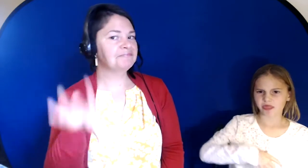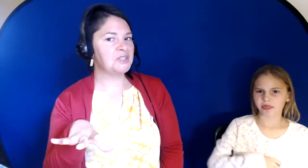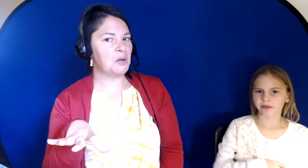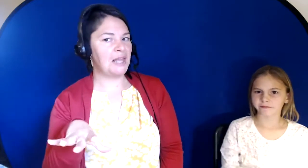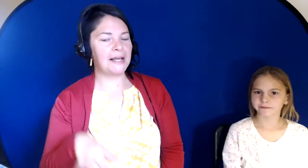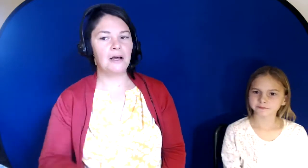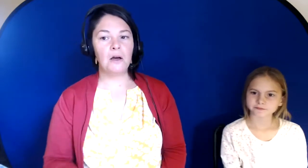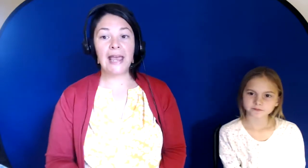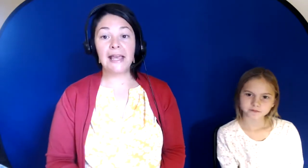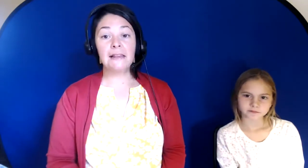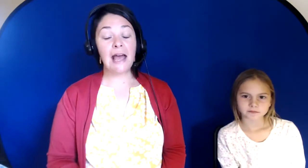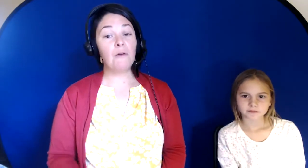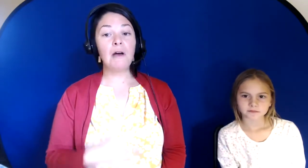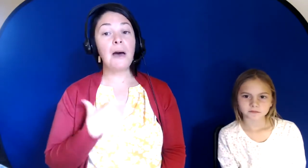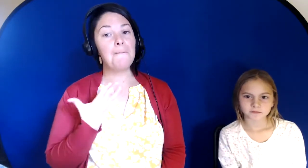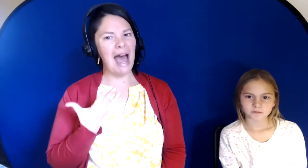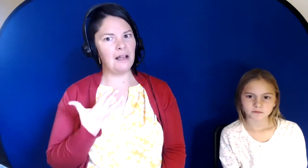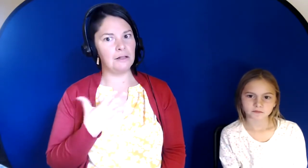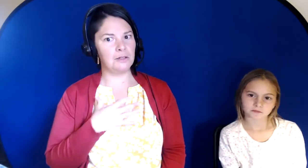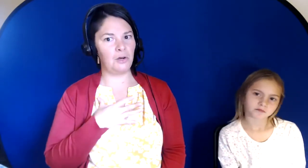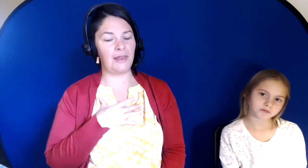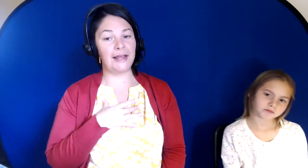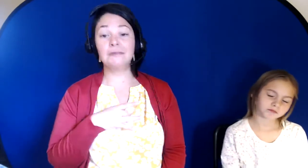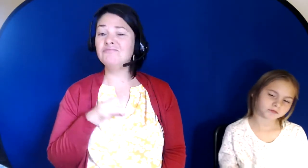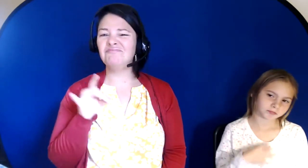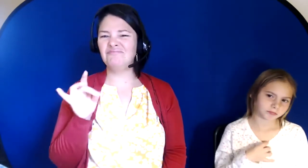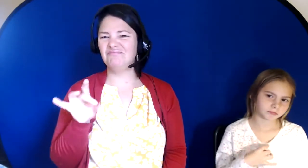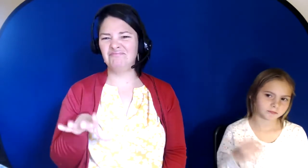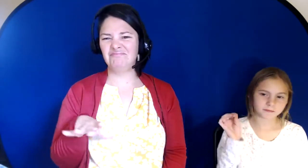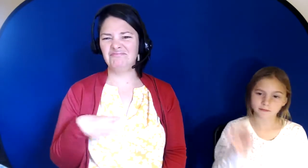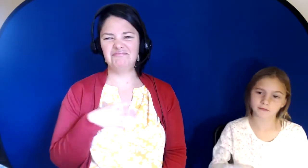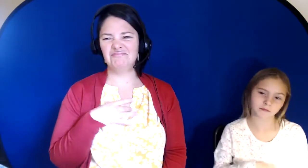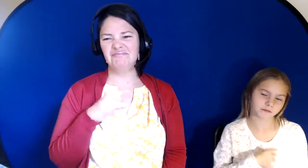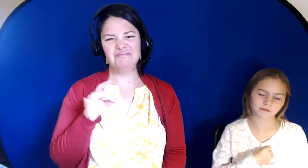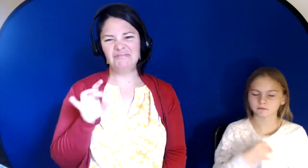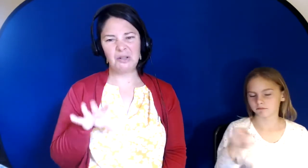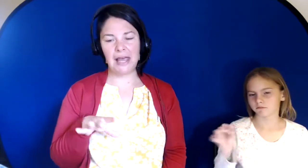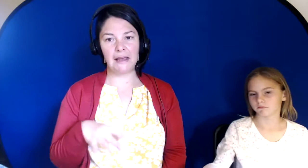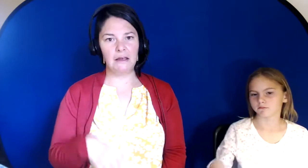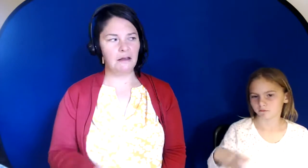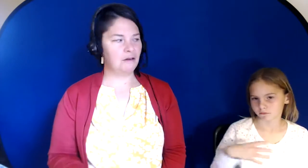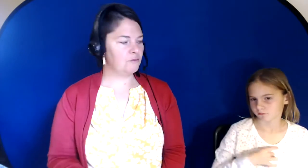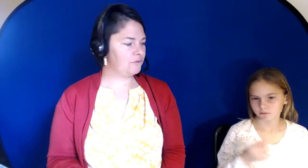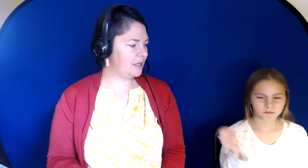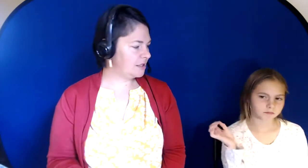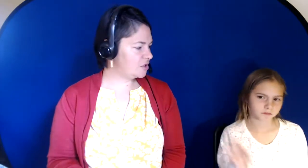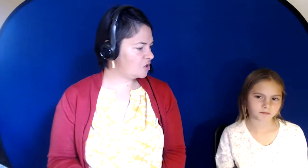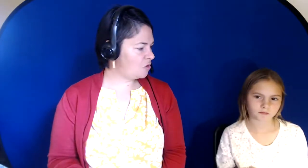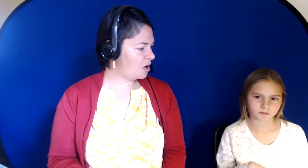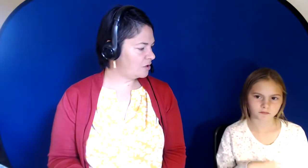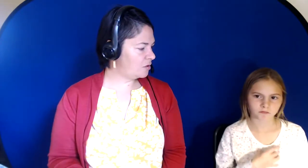Don't like. Okay, now a mild don't like. Don't like. Really strong don't